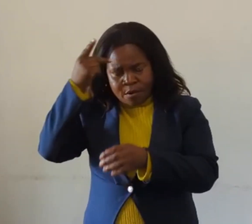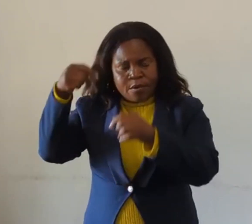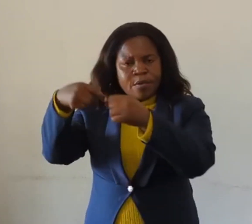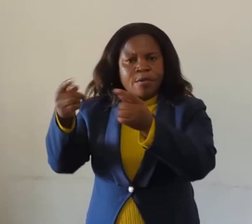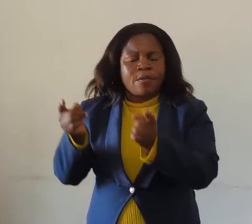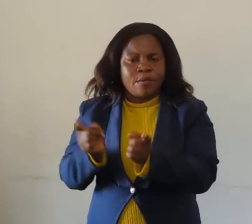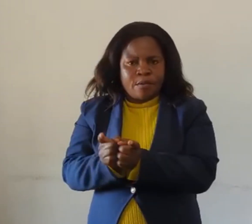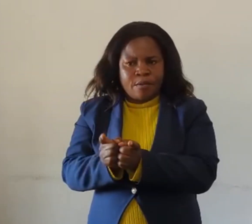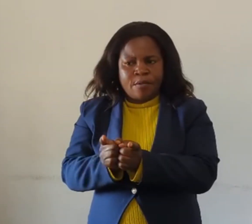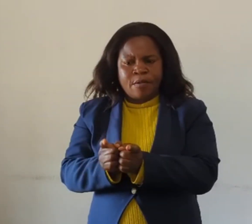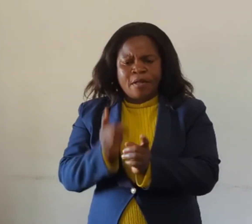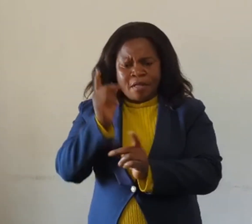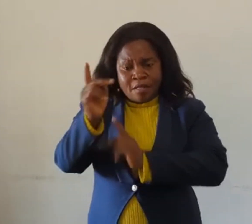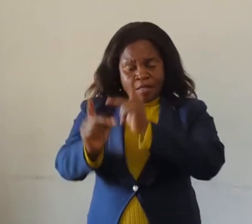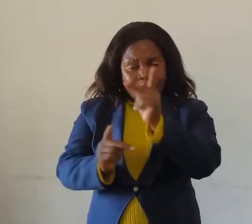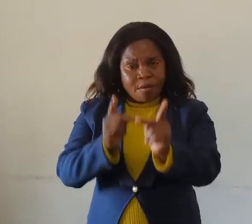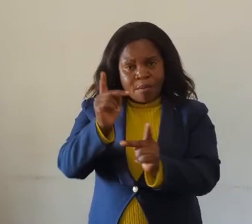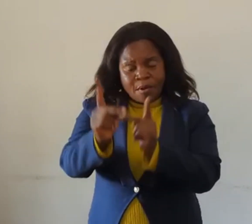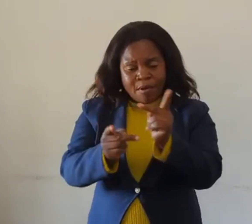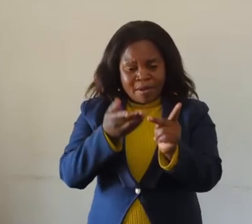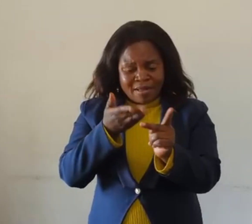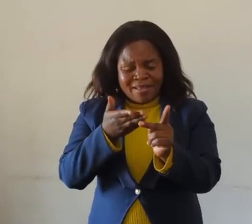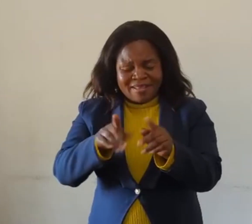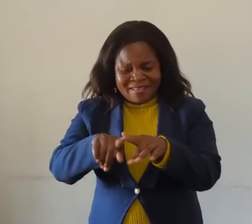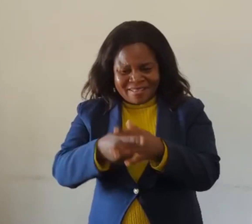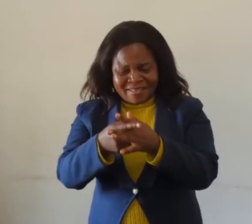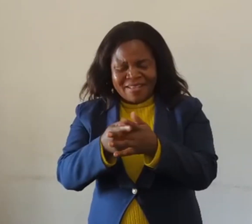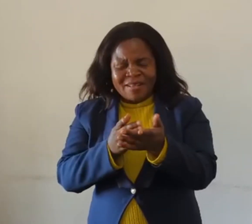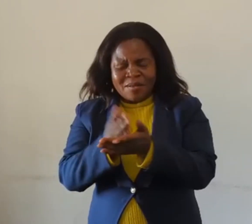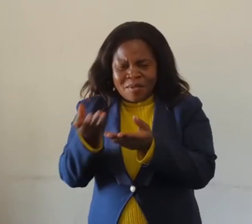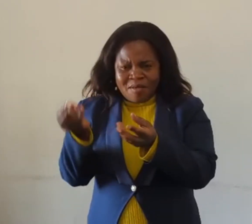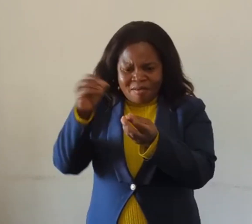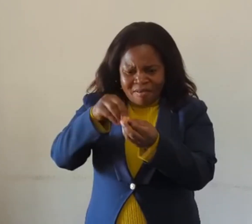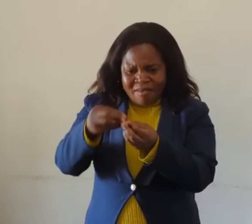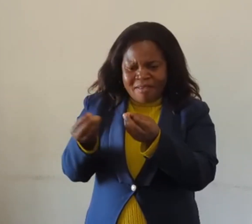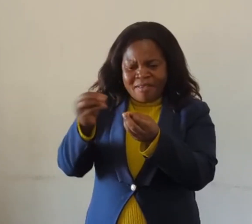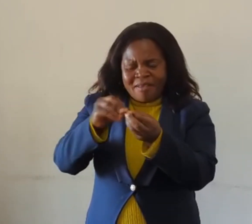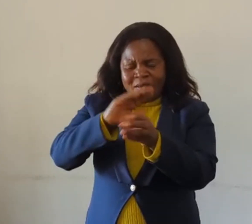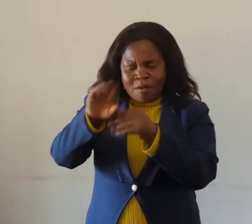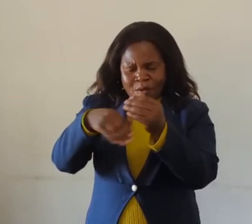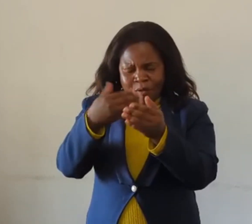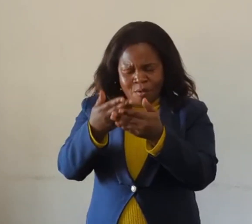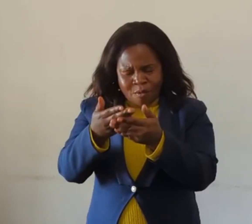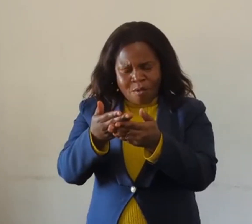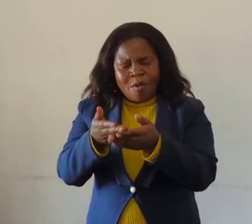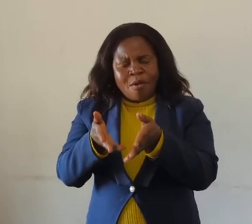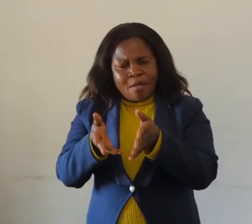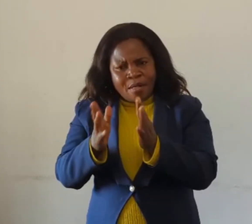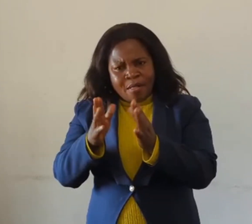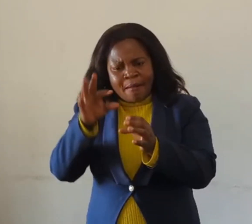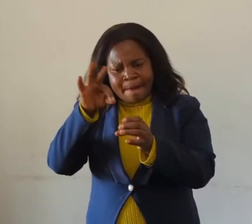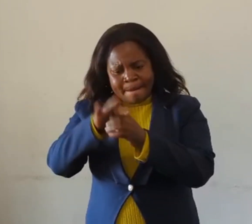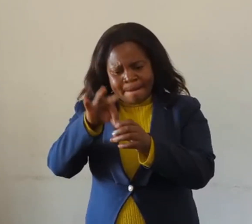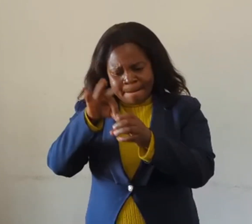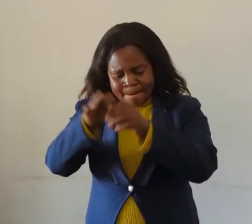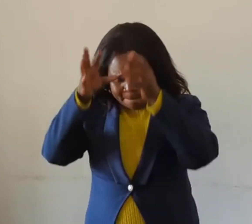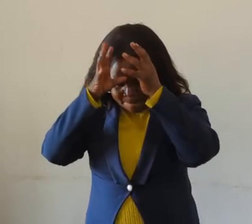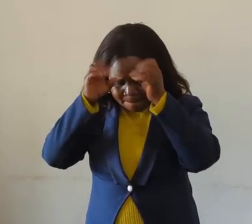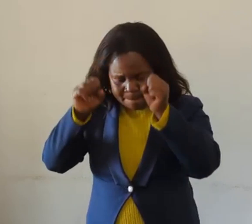The process starts by adding up all the valid presidential votes cast for parties that